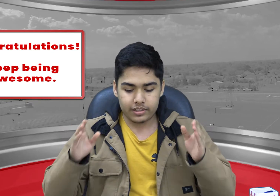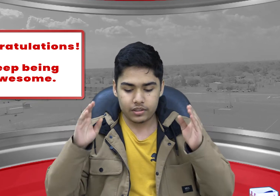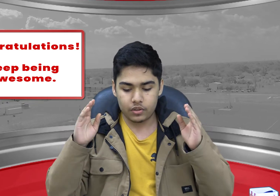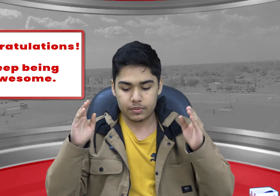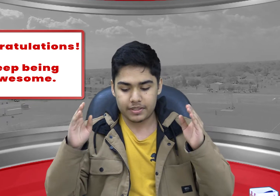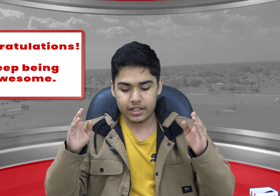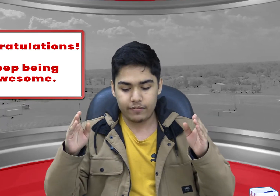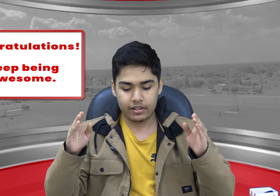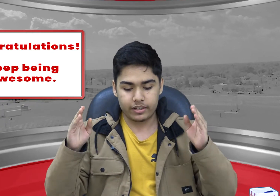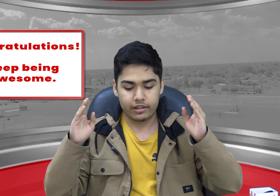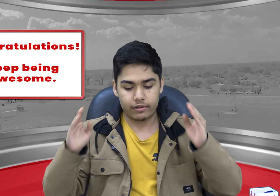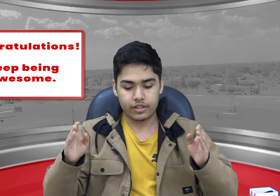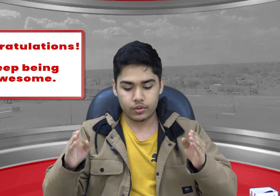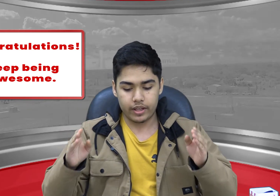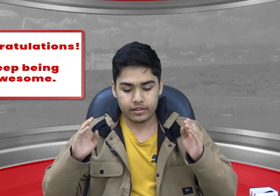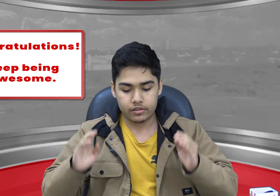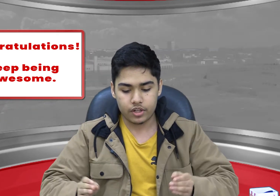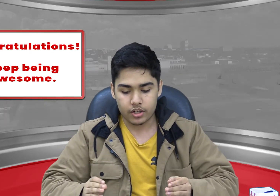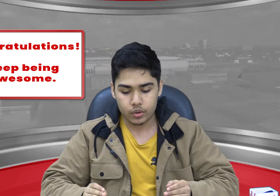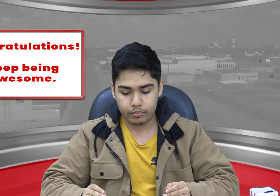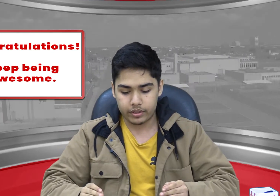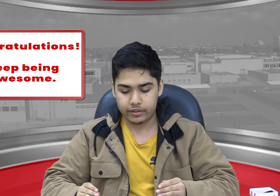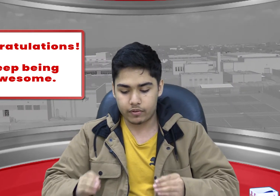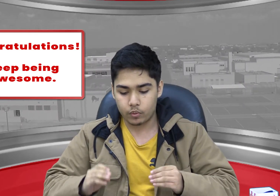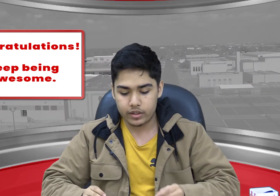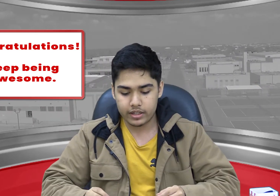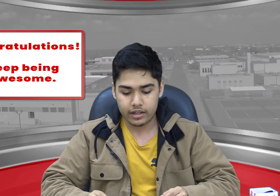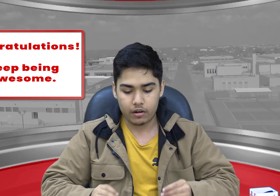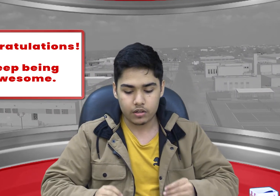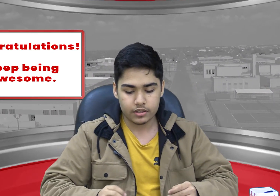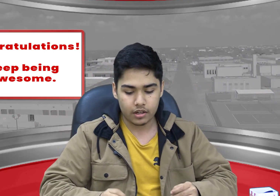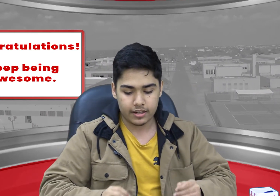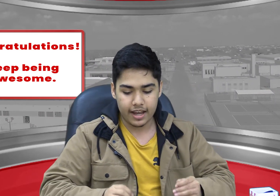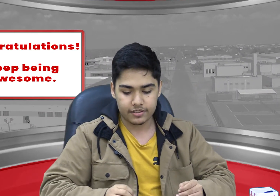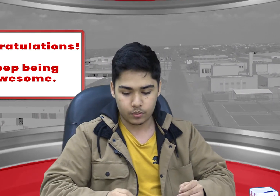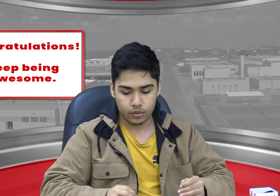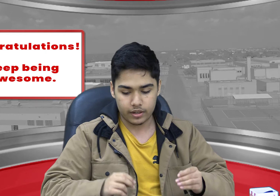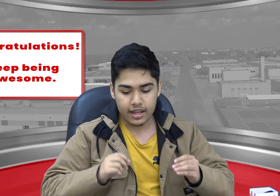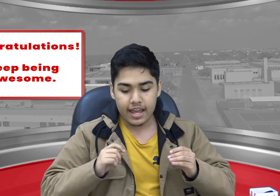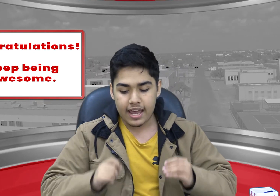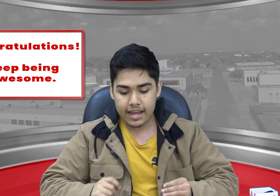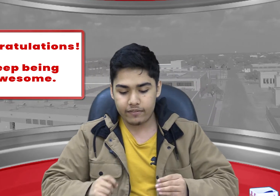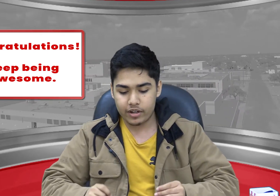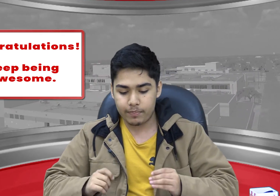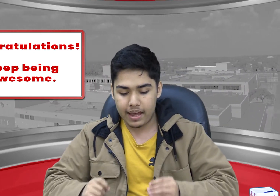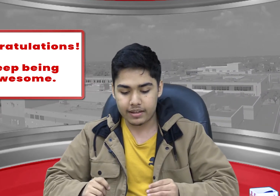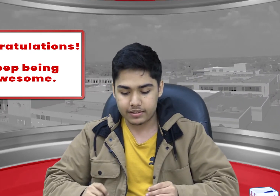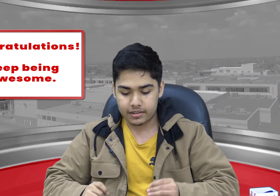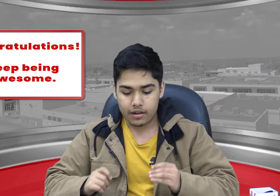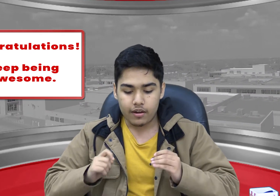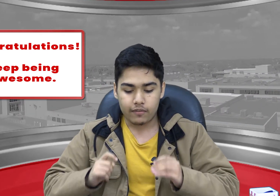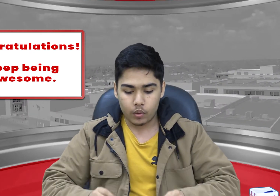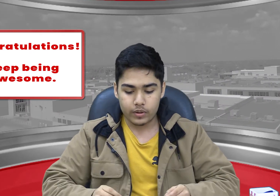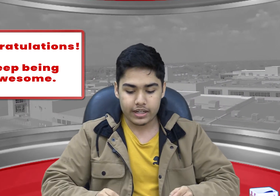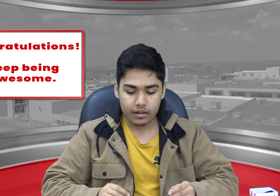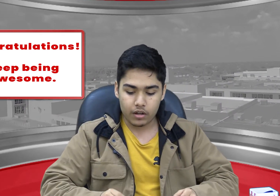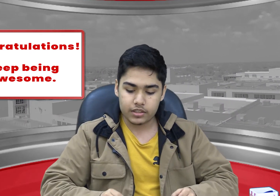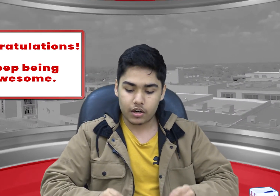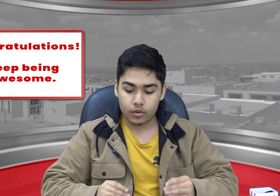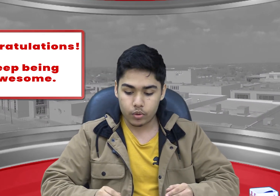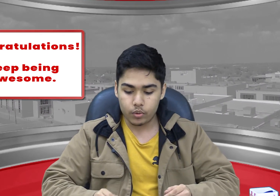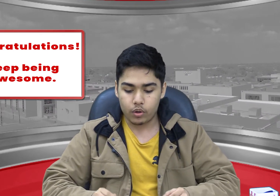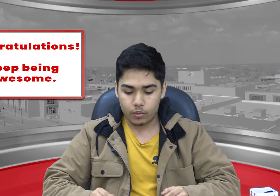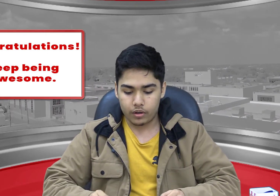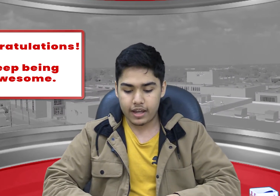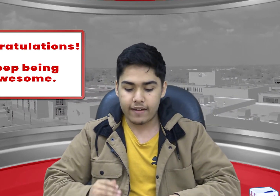also like to specifically congratulate Joshua Brindley for winning an All-Star Cast Award, Avery Paz for winning an